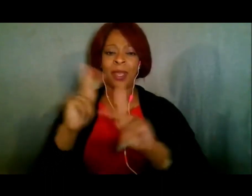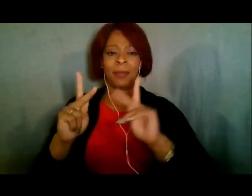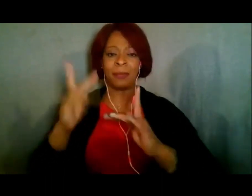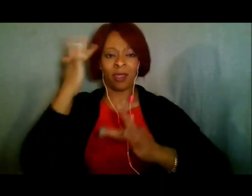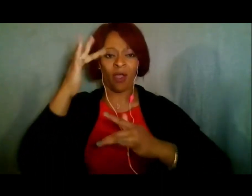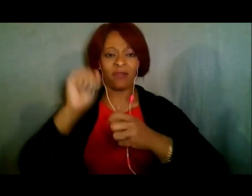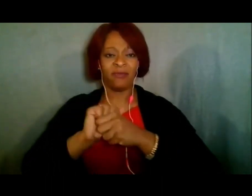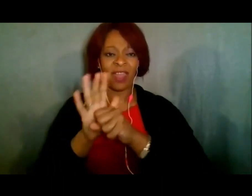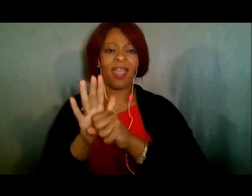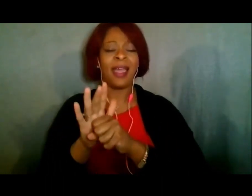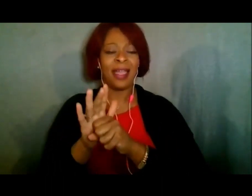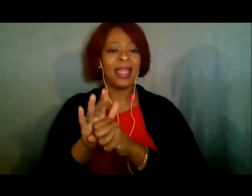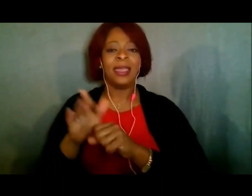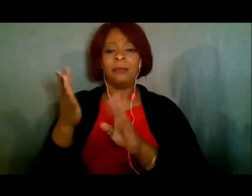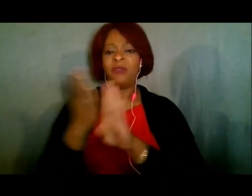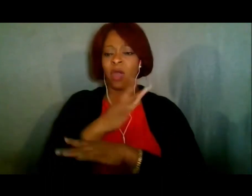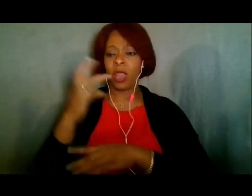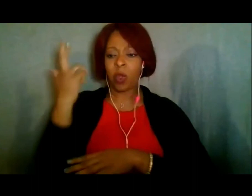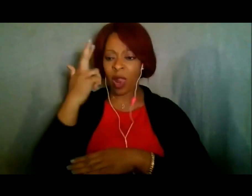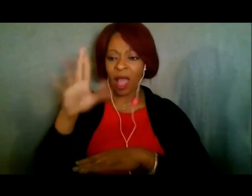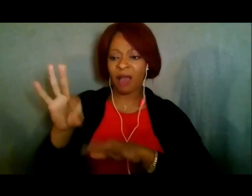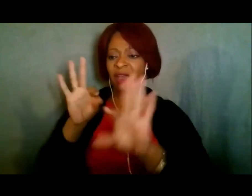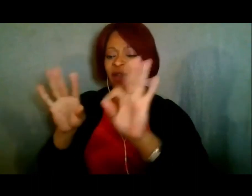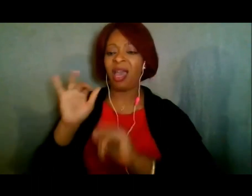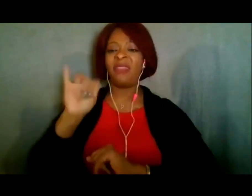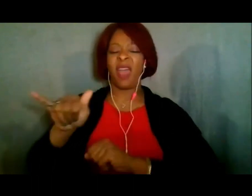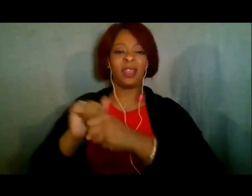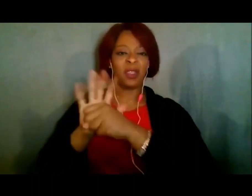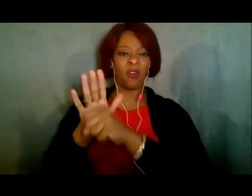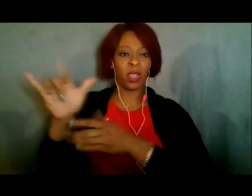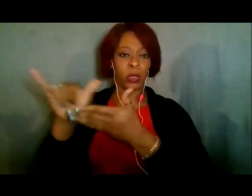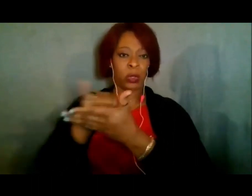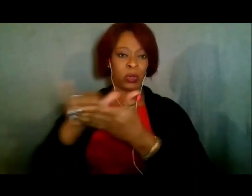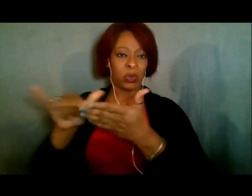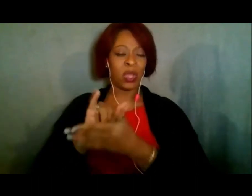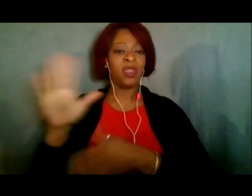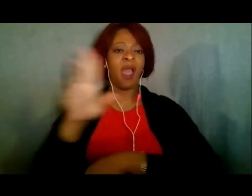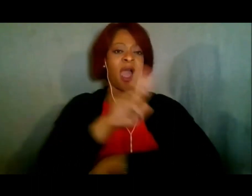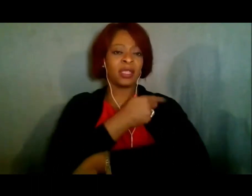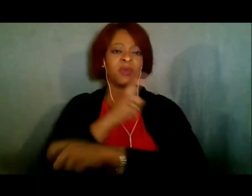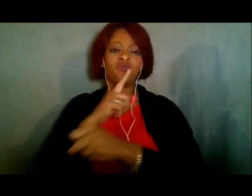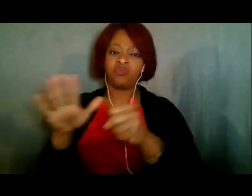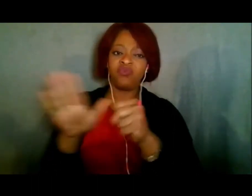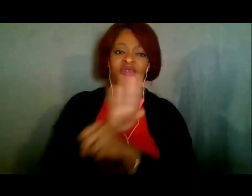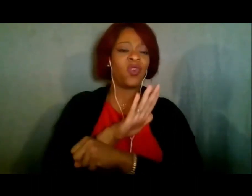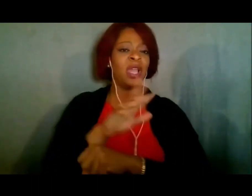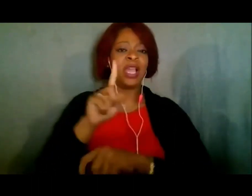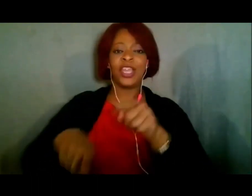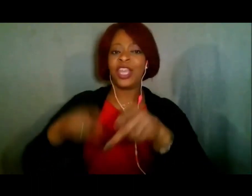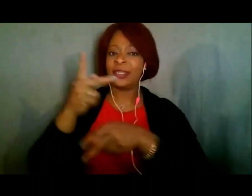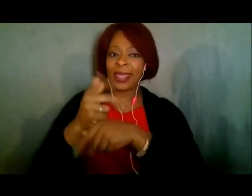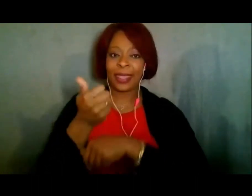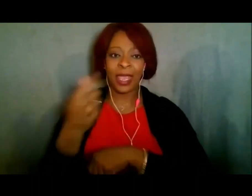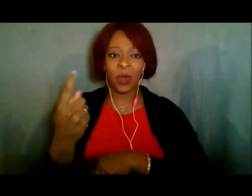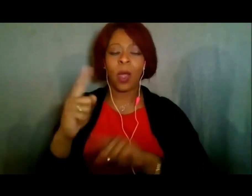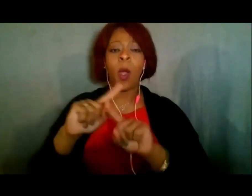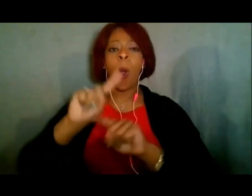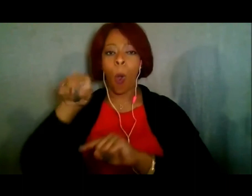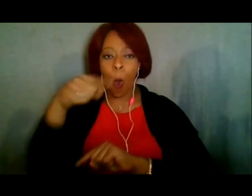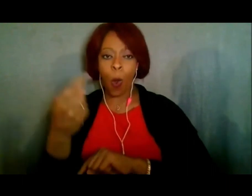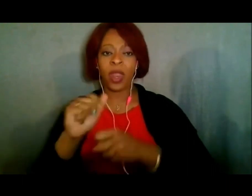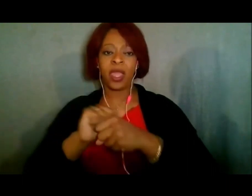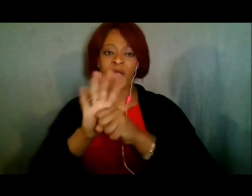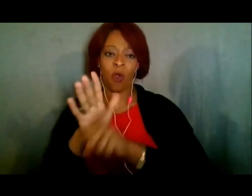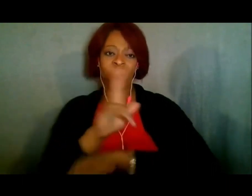they realized what they were dealing with. And that's why the hospitals were full. They couldn't take care of anyone but COVID positive